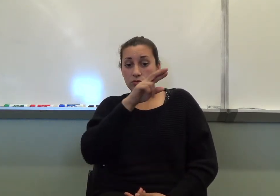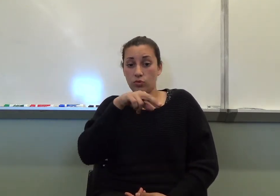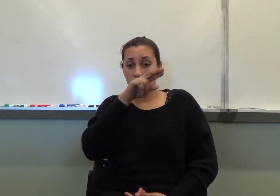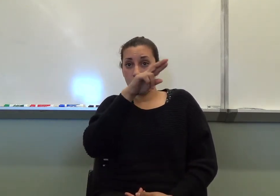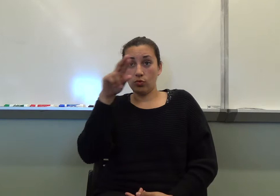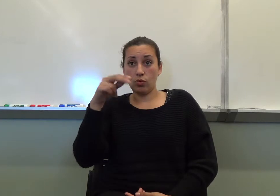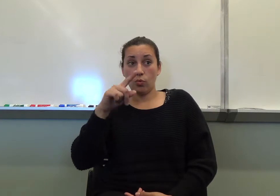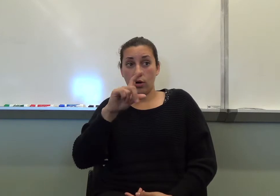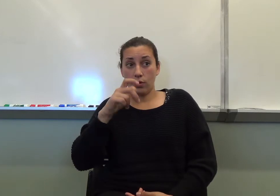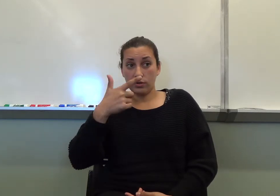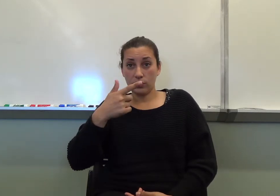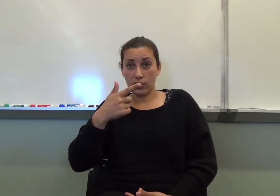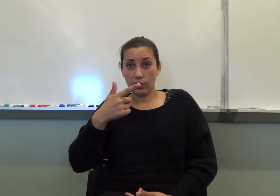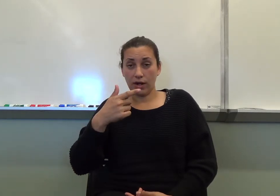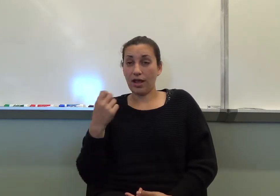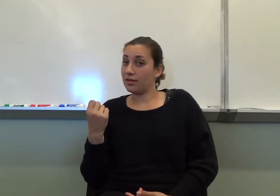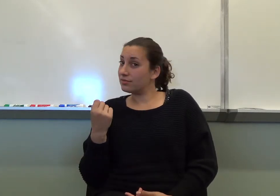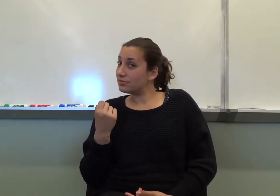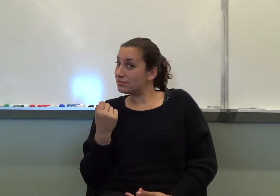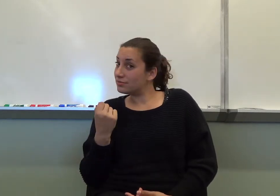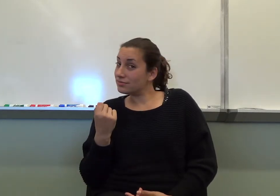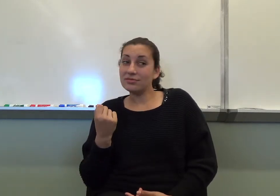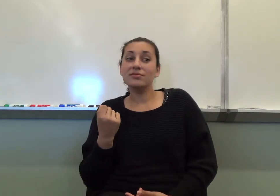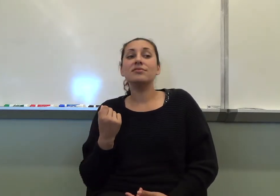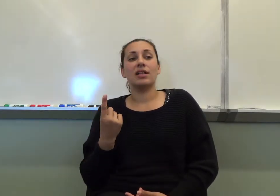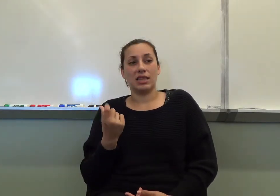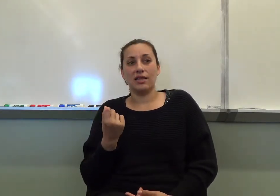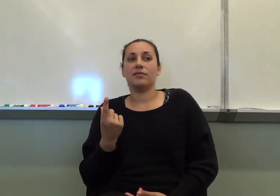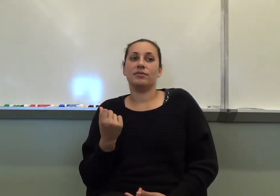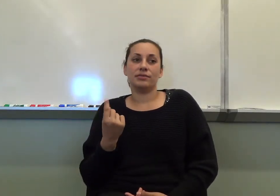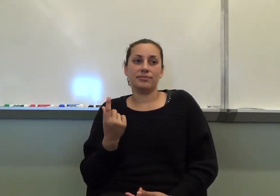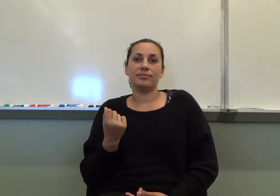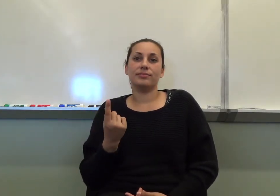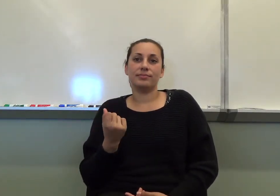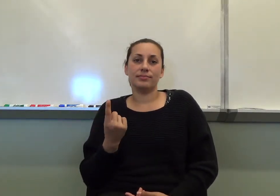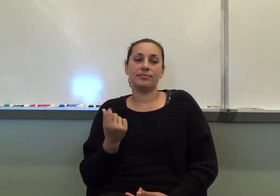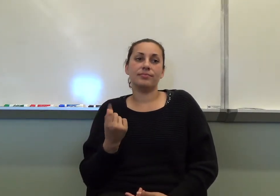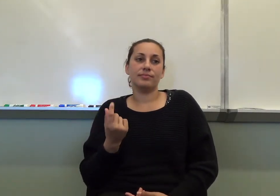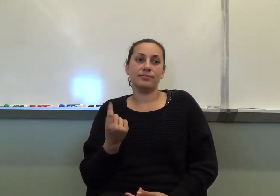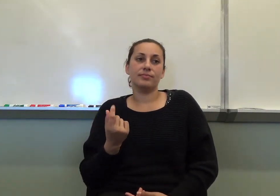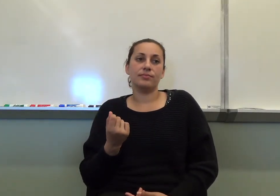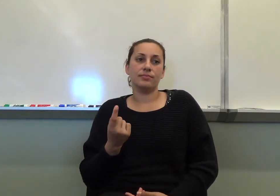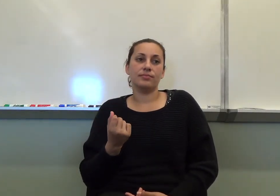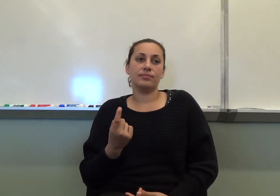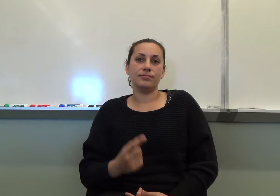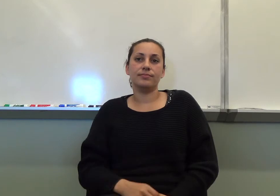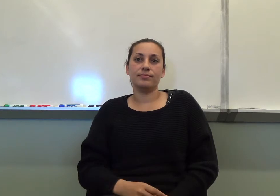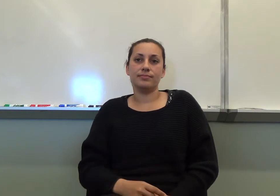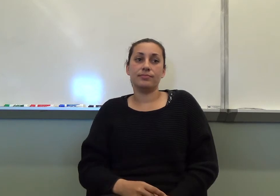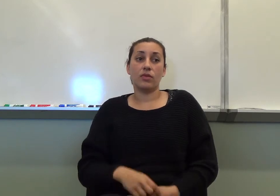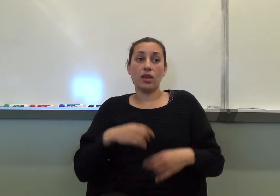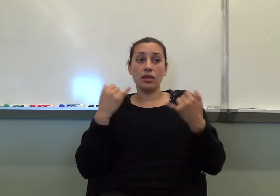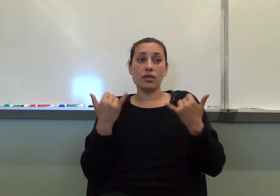No. Ah, somebody did study that table. Okay. That's the 11 table, right? Now let's see who studied this